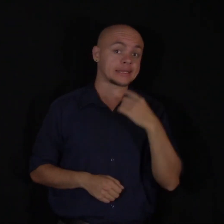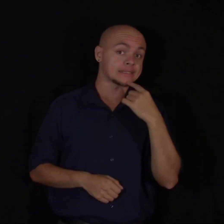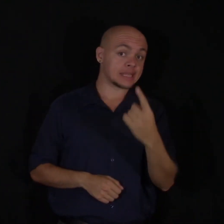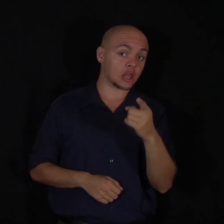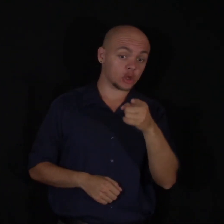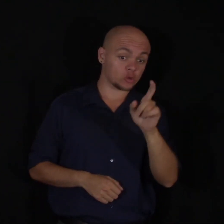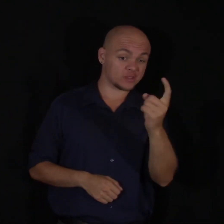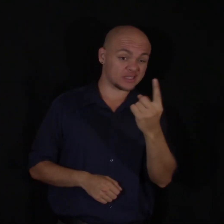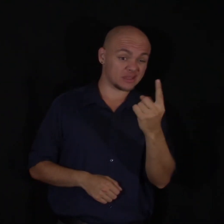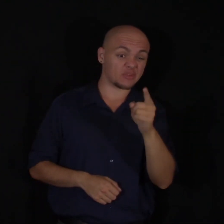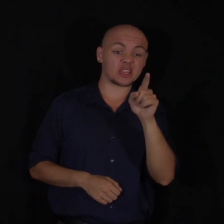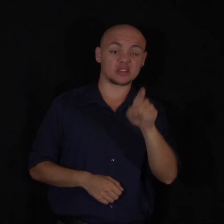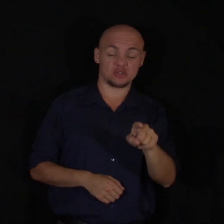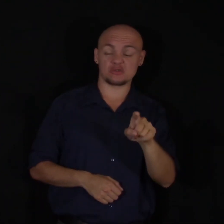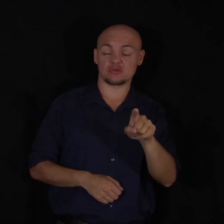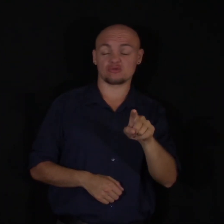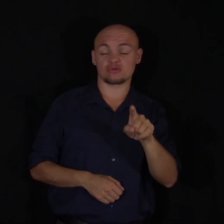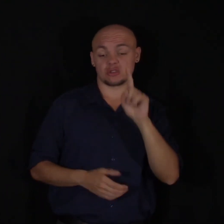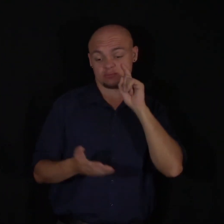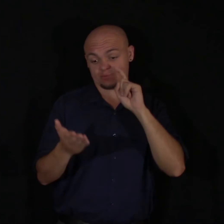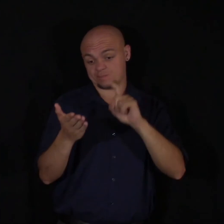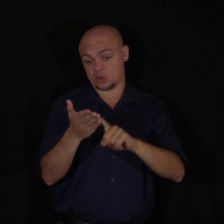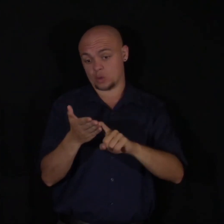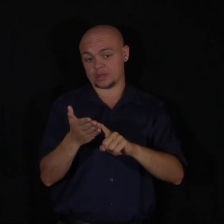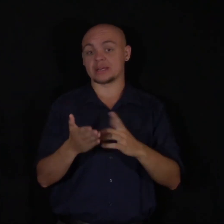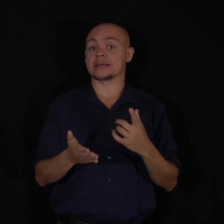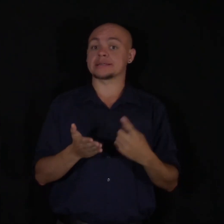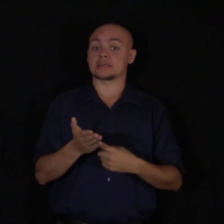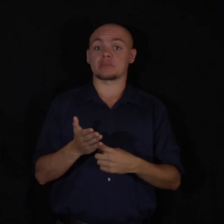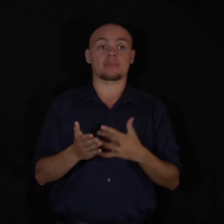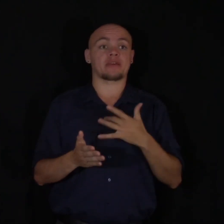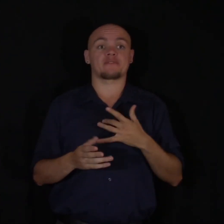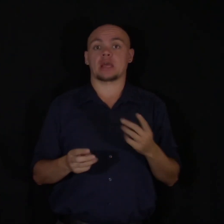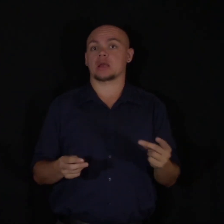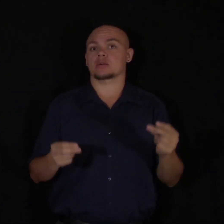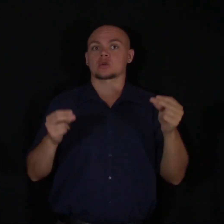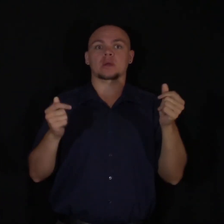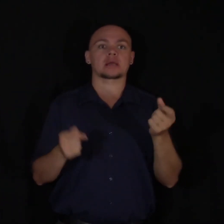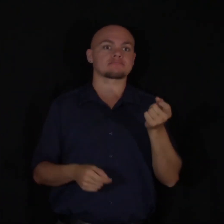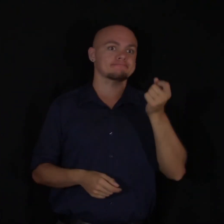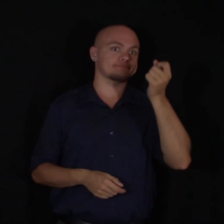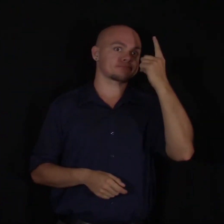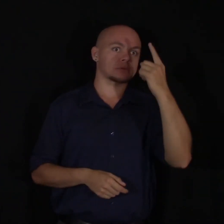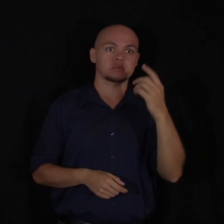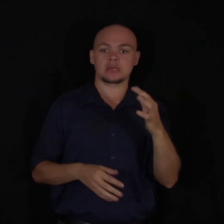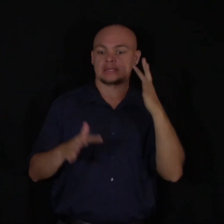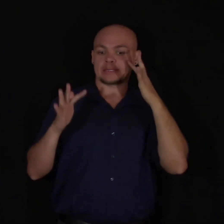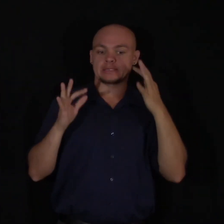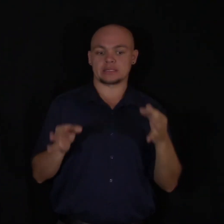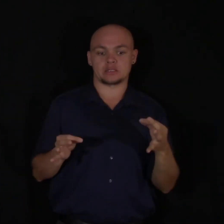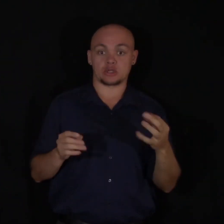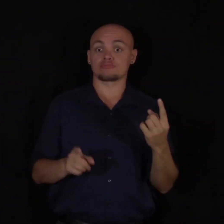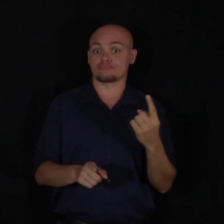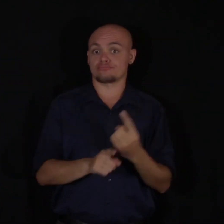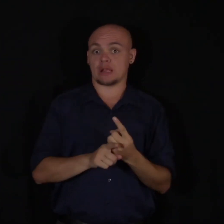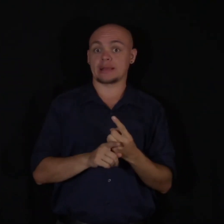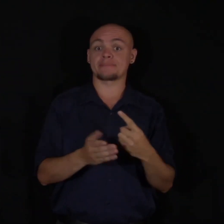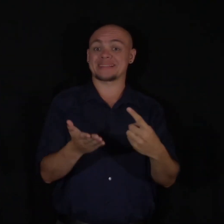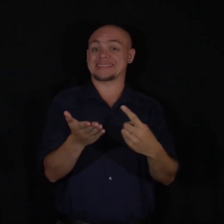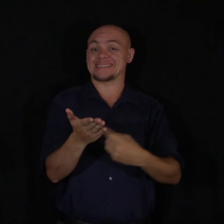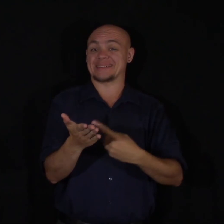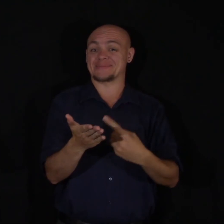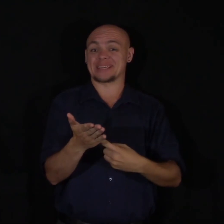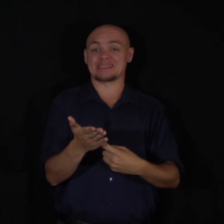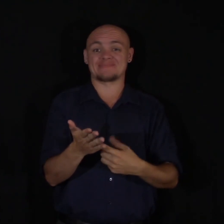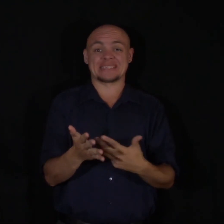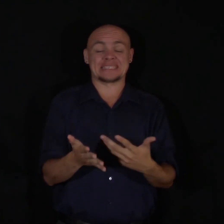pay attention to? Now, sometimes you get those feelings right away and you understand it and you make the decision. And sometimes it